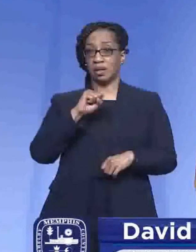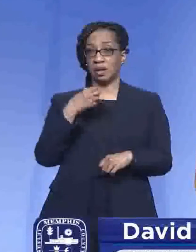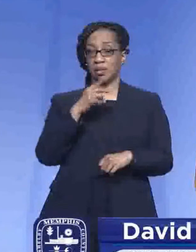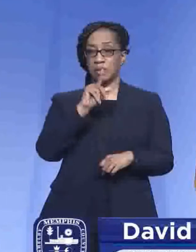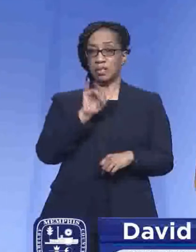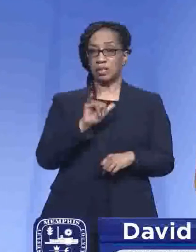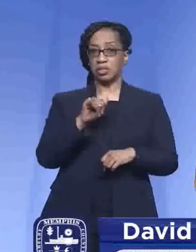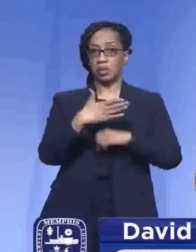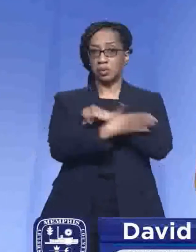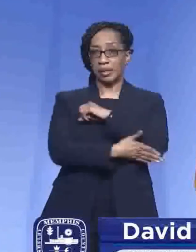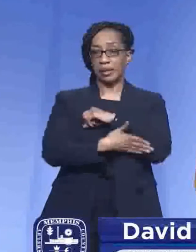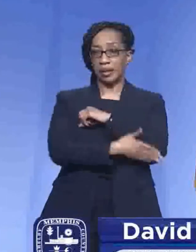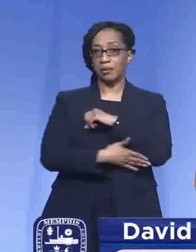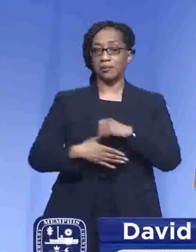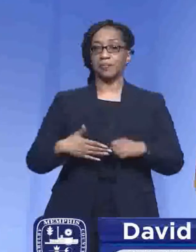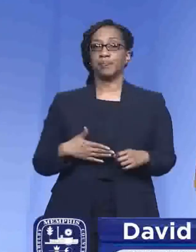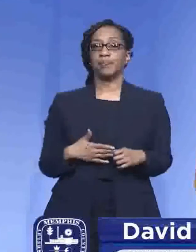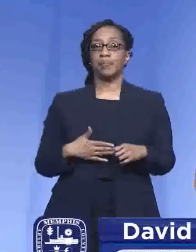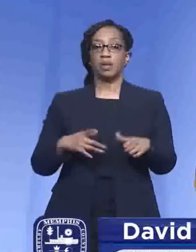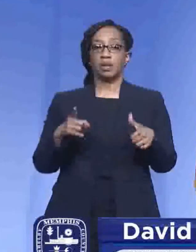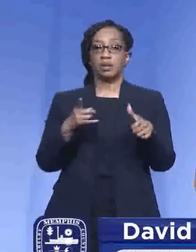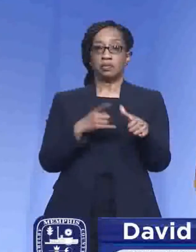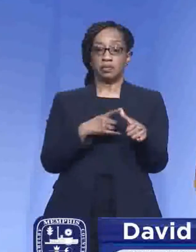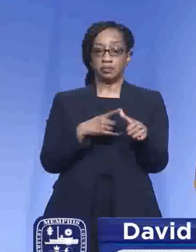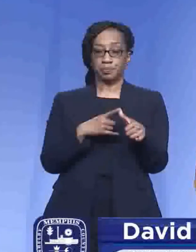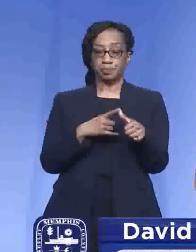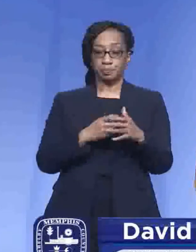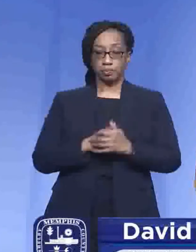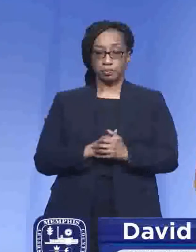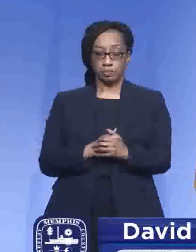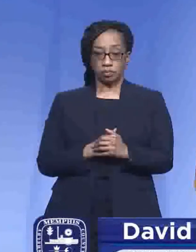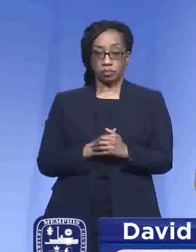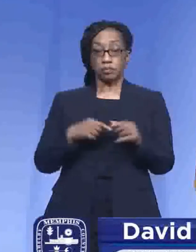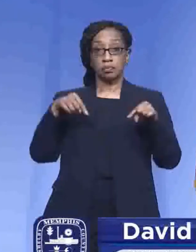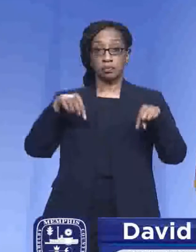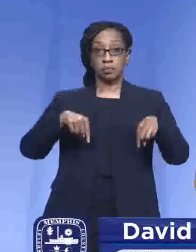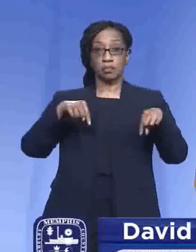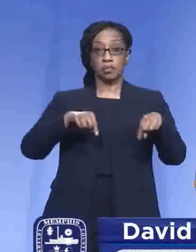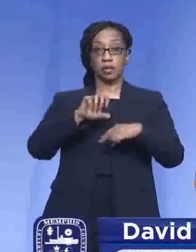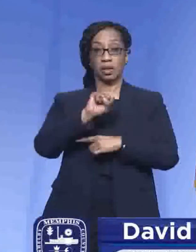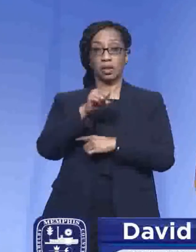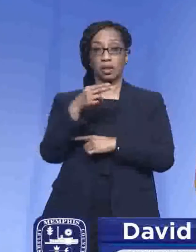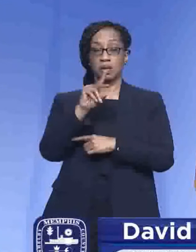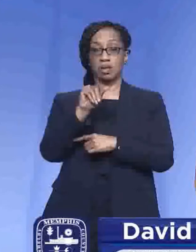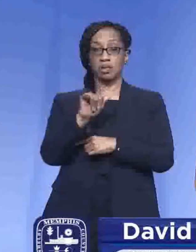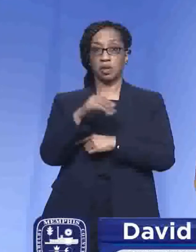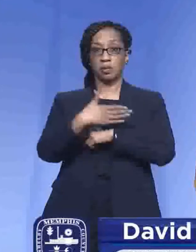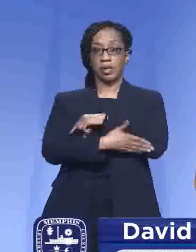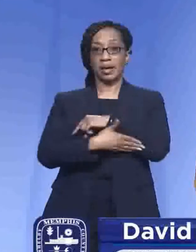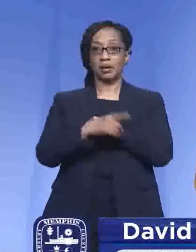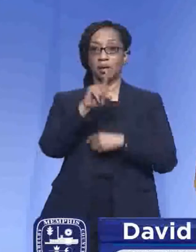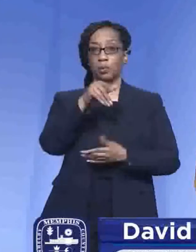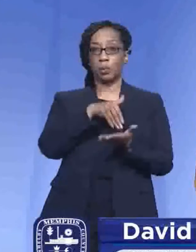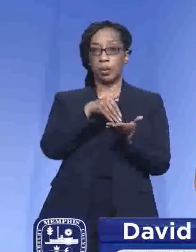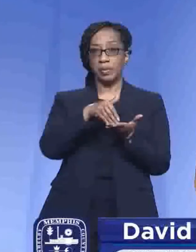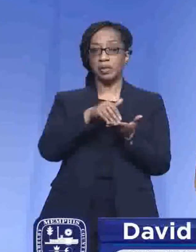is true. We have had, first of all, we have performed in Shelby County